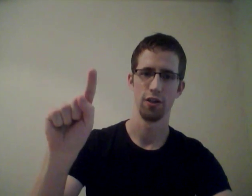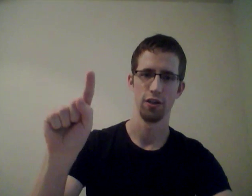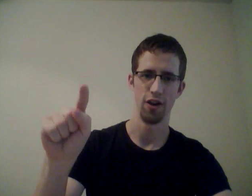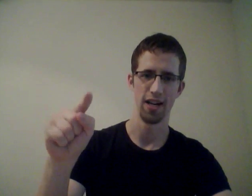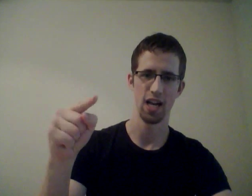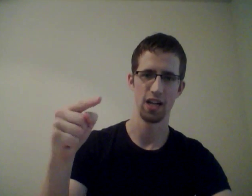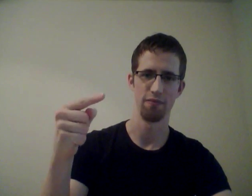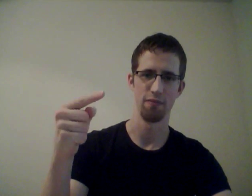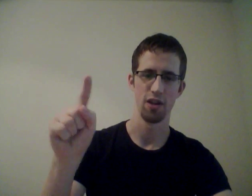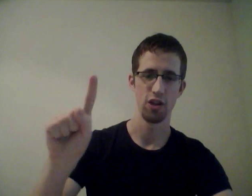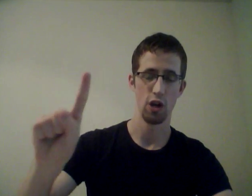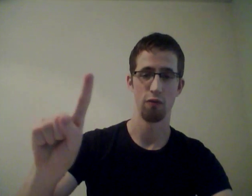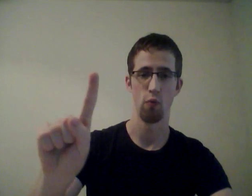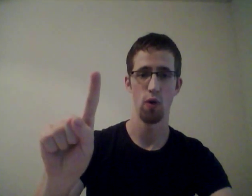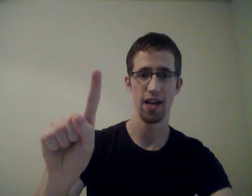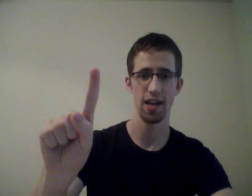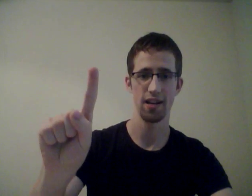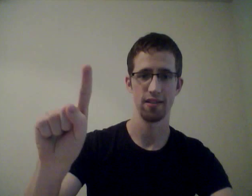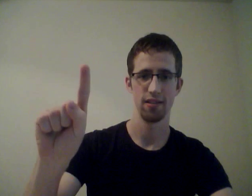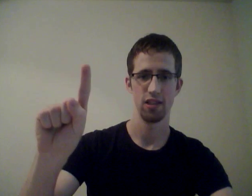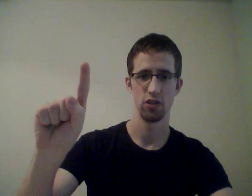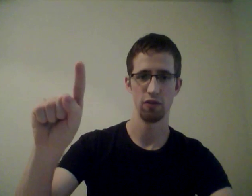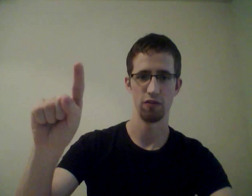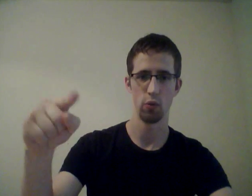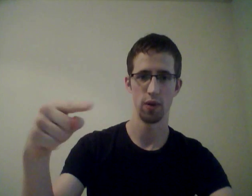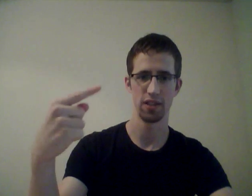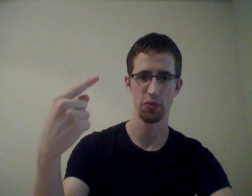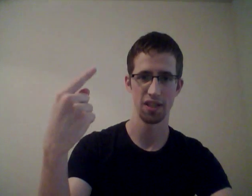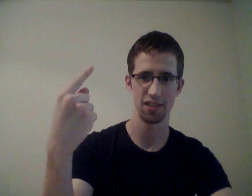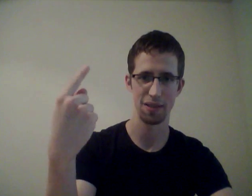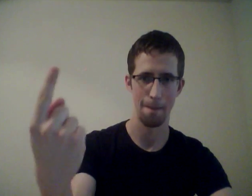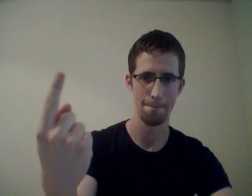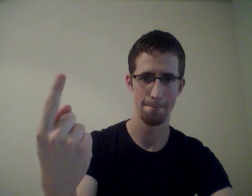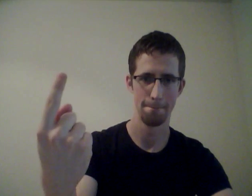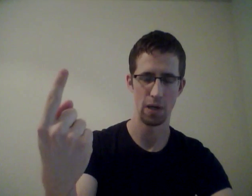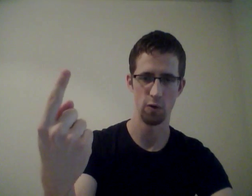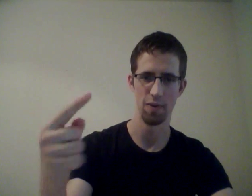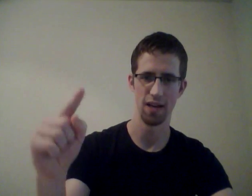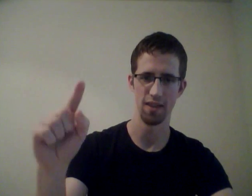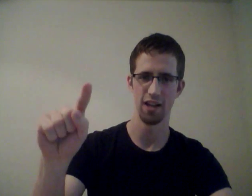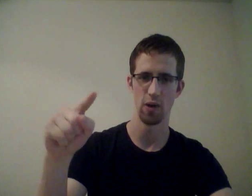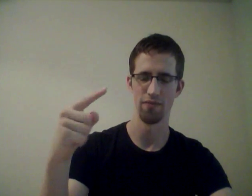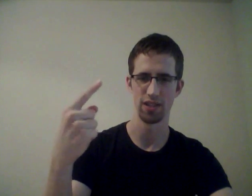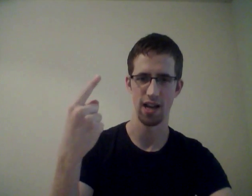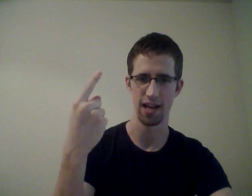Your hand kind of, you have one hand, sort of twist at the wrist, boom, and then you